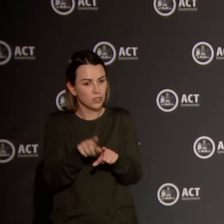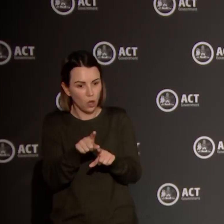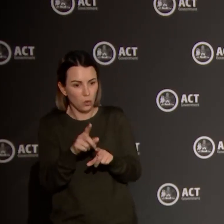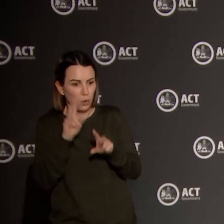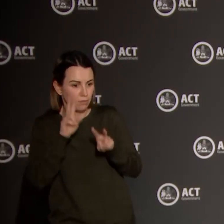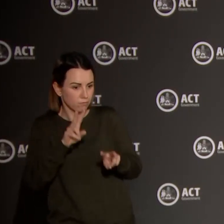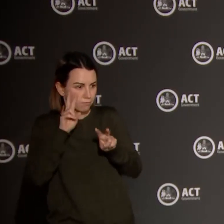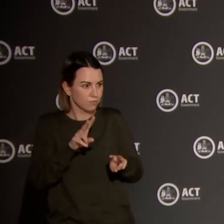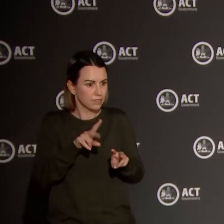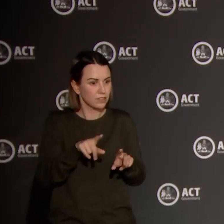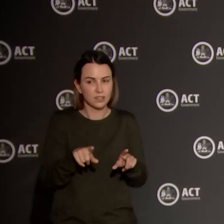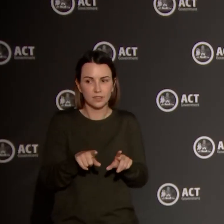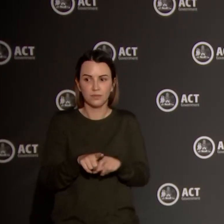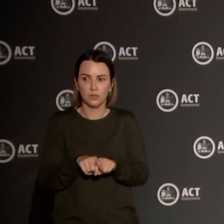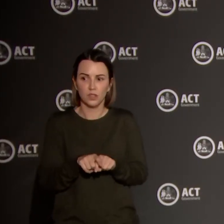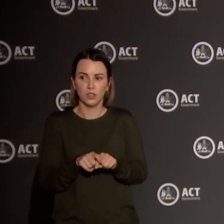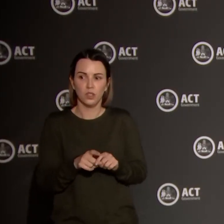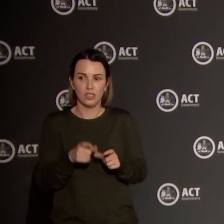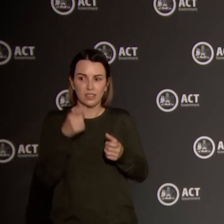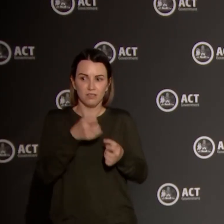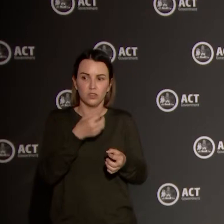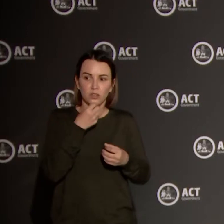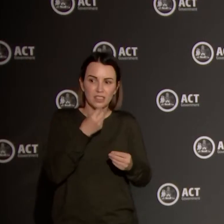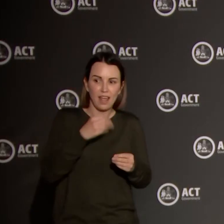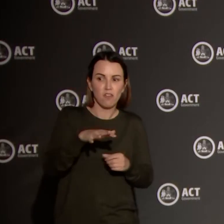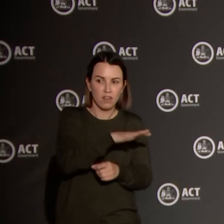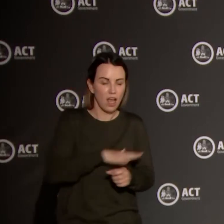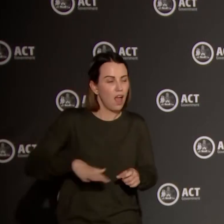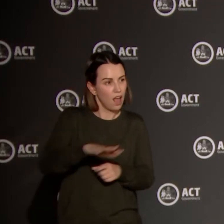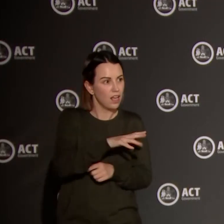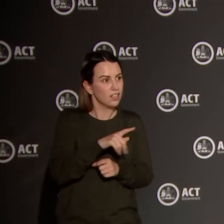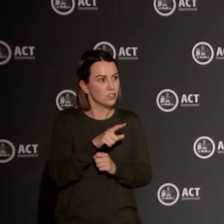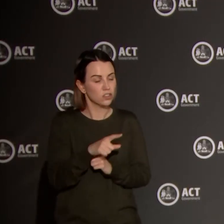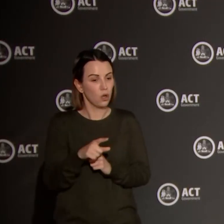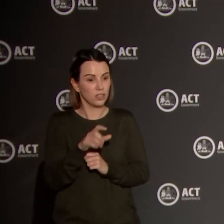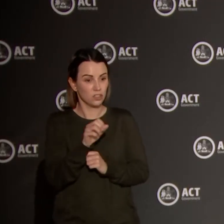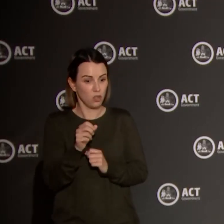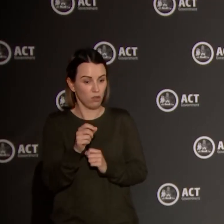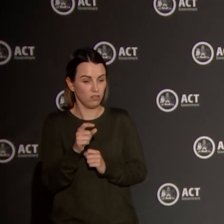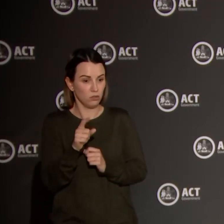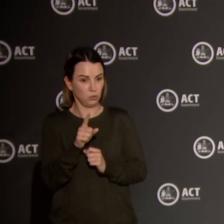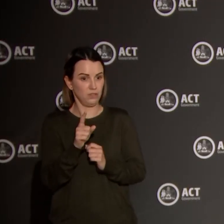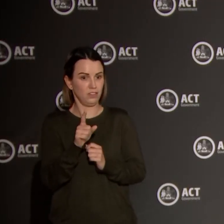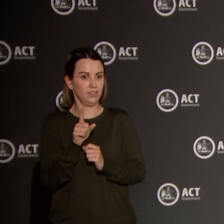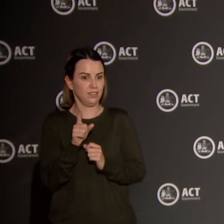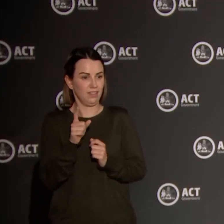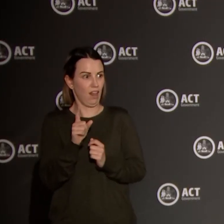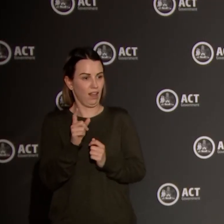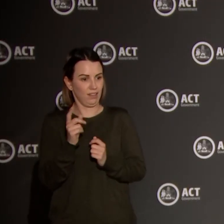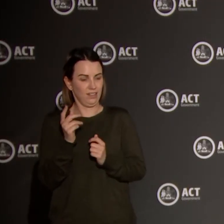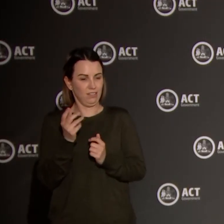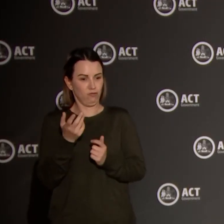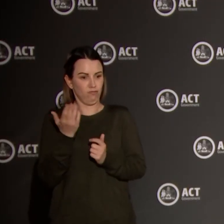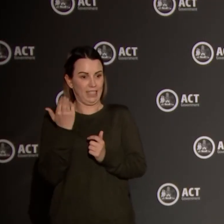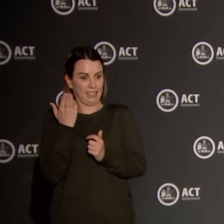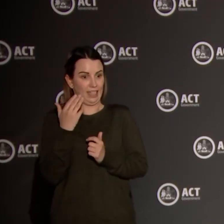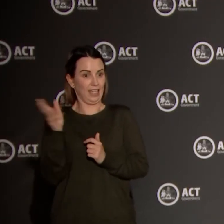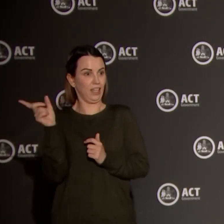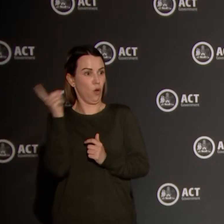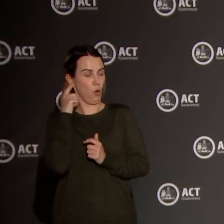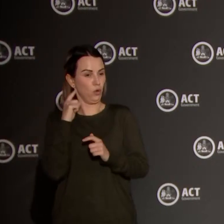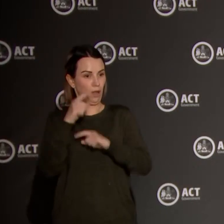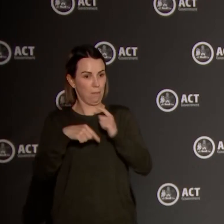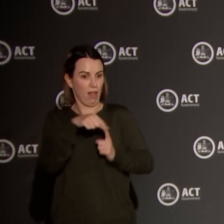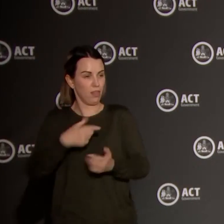point in time. It's an evolving situation. This is not something we've known about for very long, a number of hours at this stage.